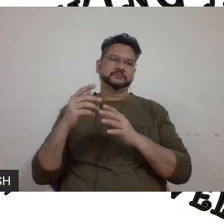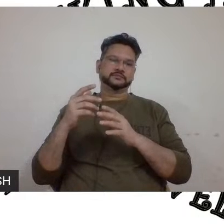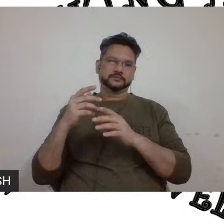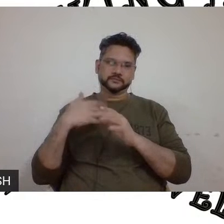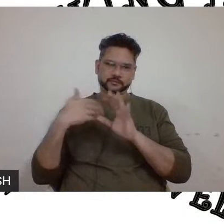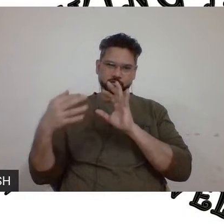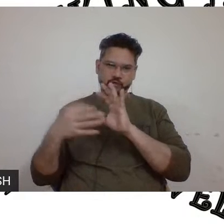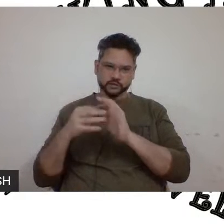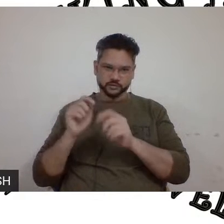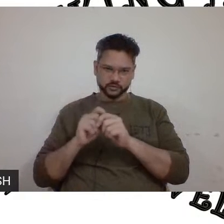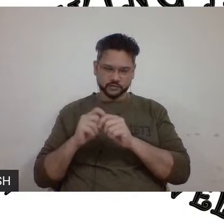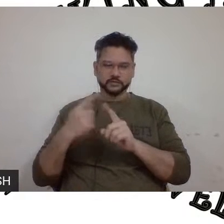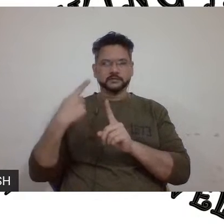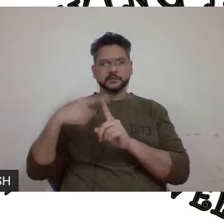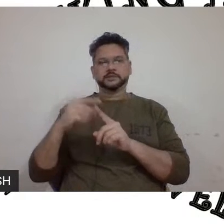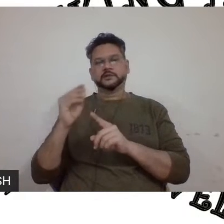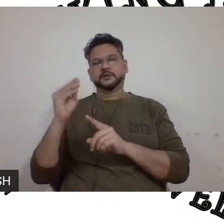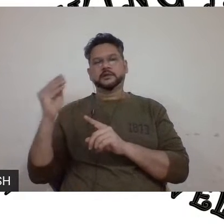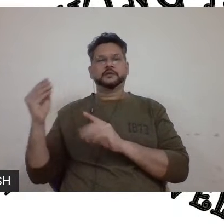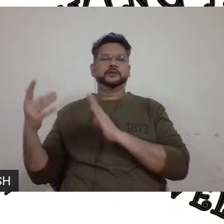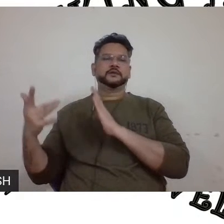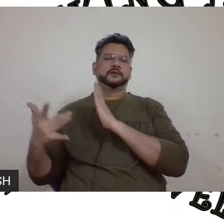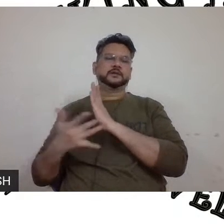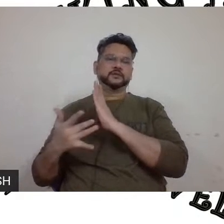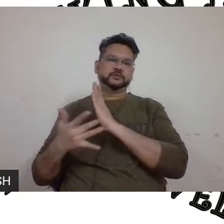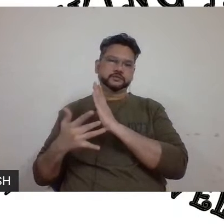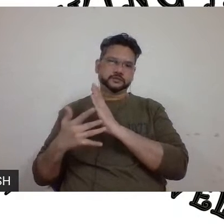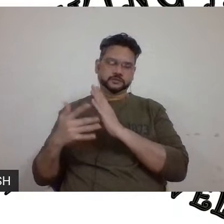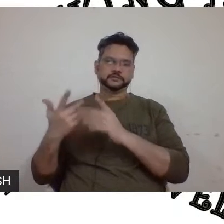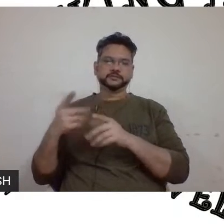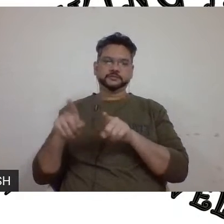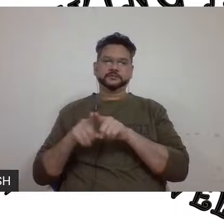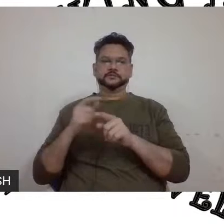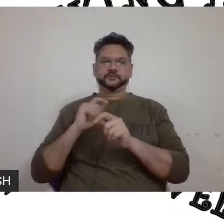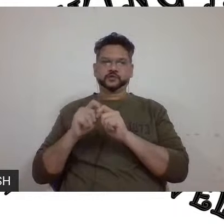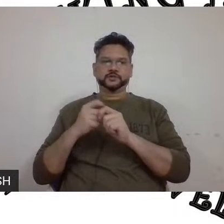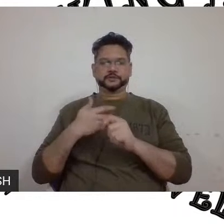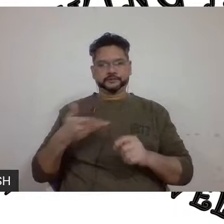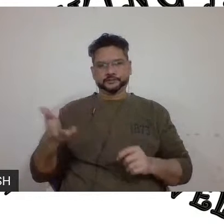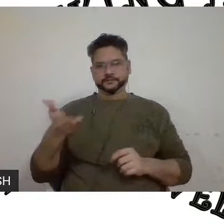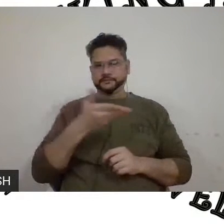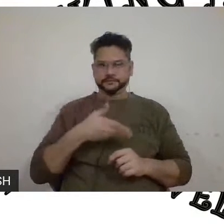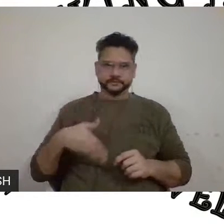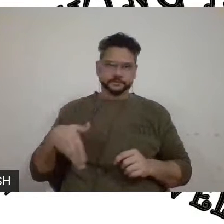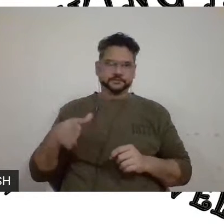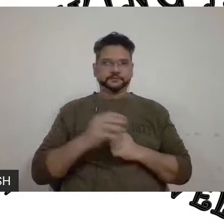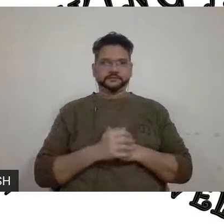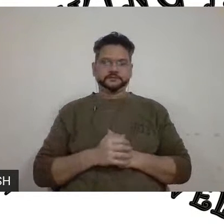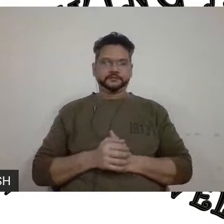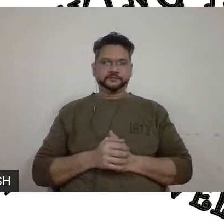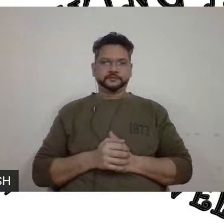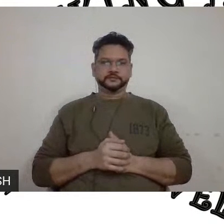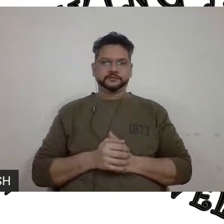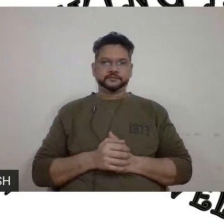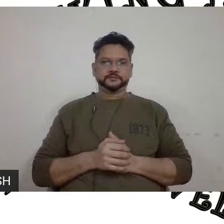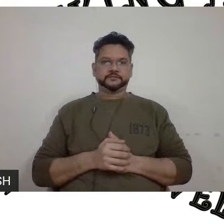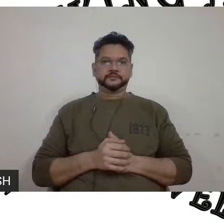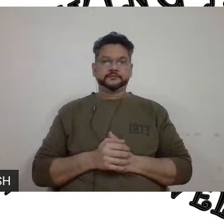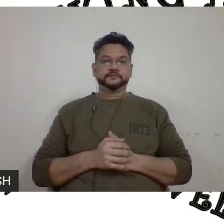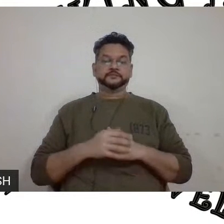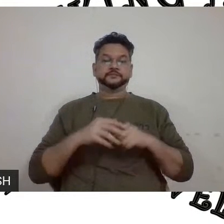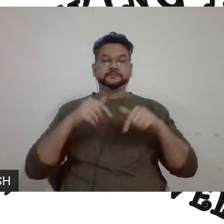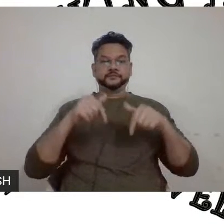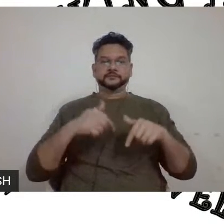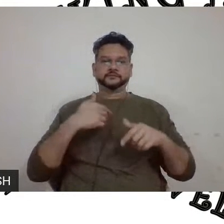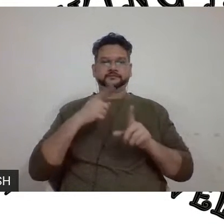are currently working in various aspects of products and services. So that's